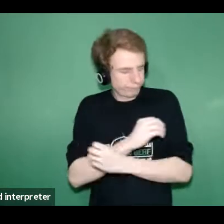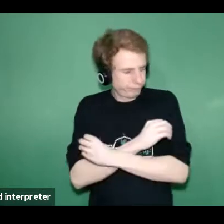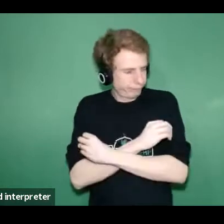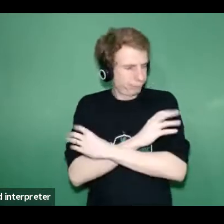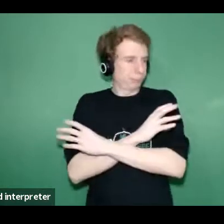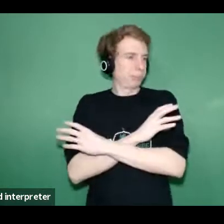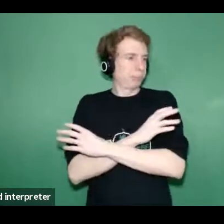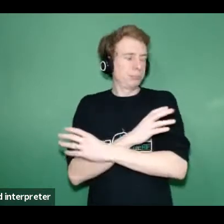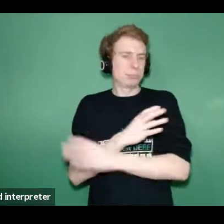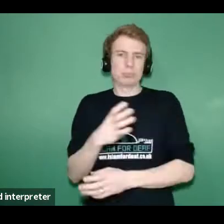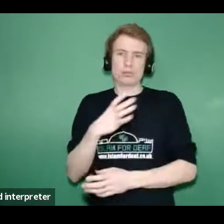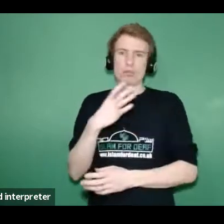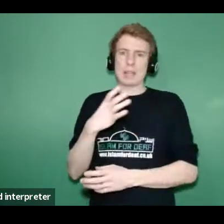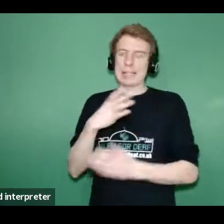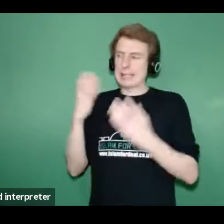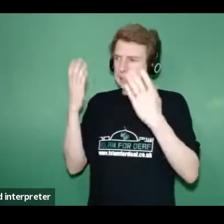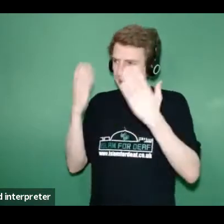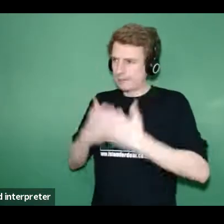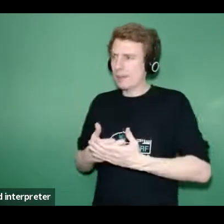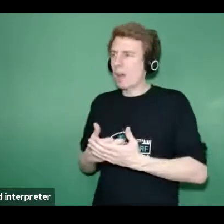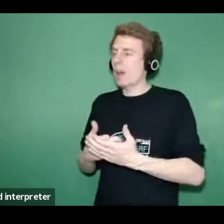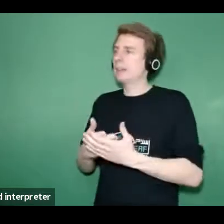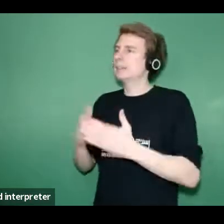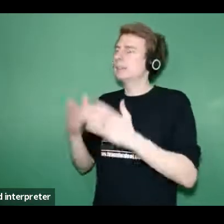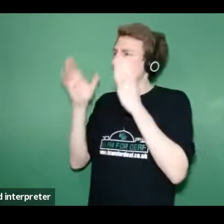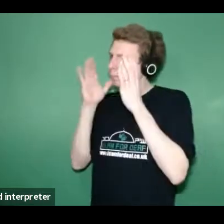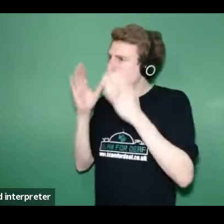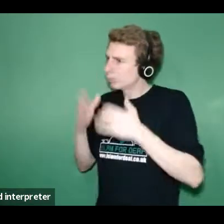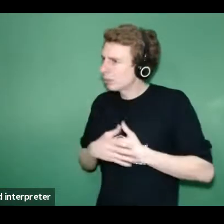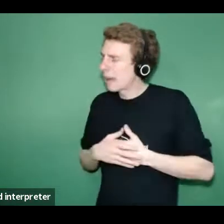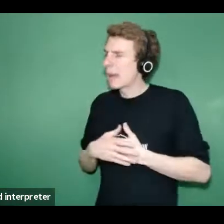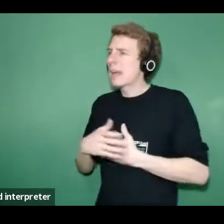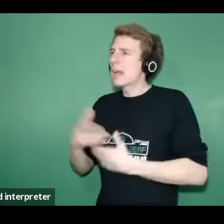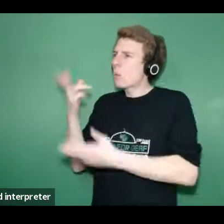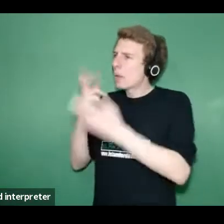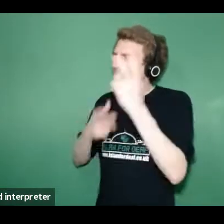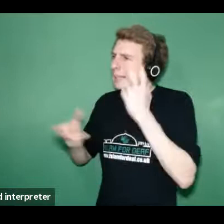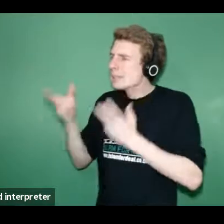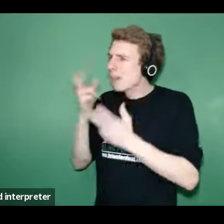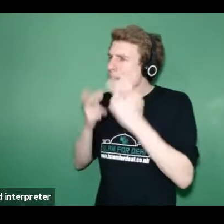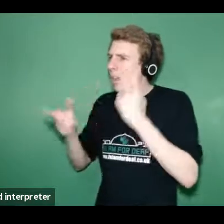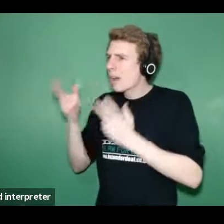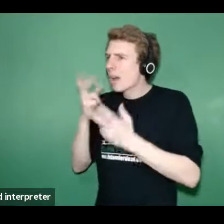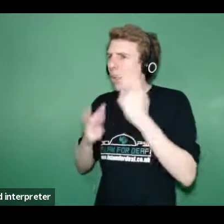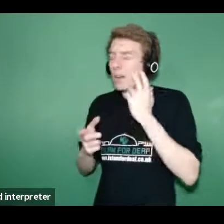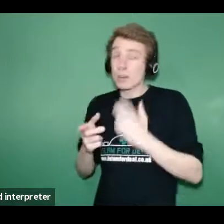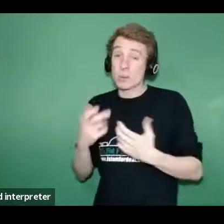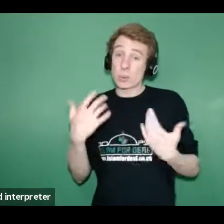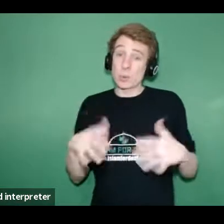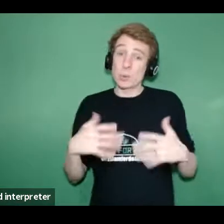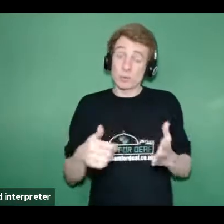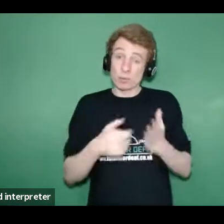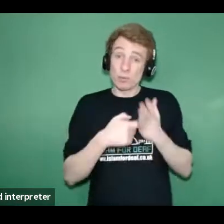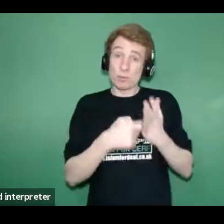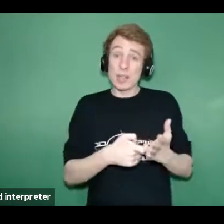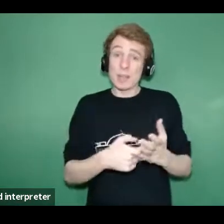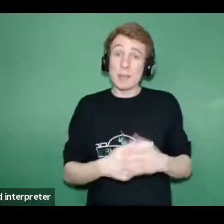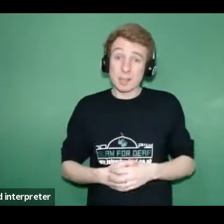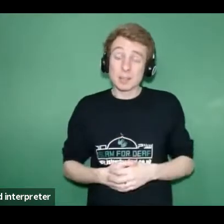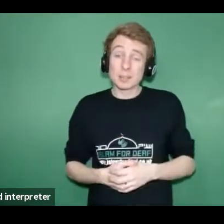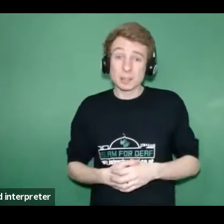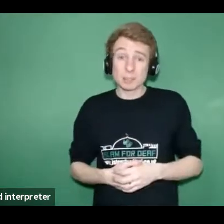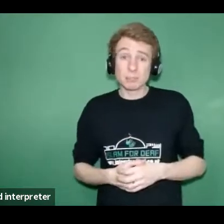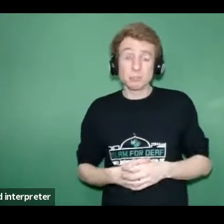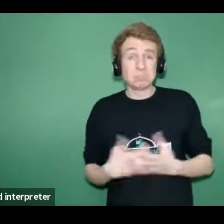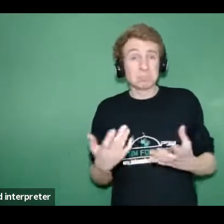pay attention to what the Imam is reciting, then this is something that is very, very much recommended, so that they can